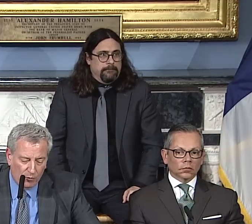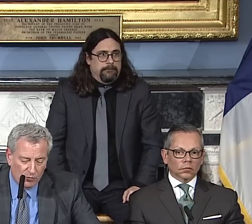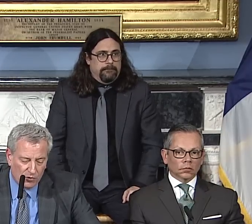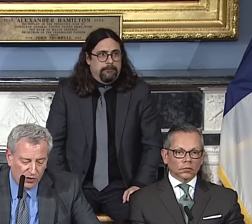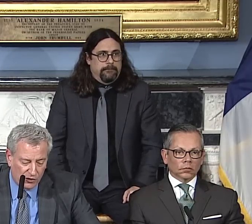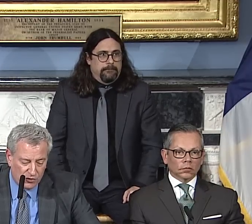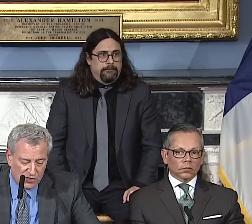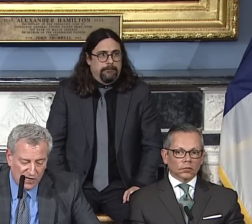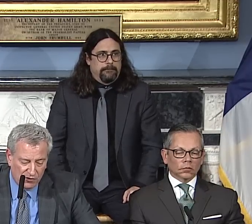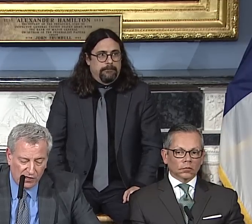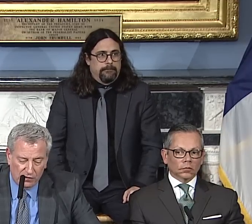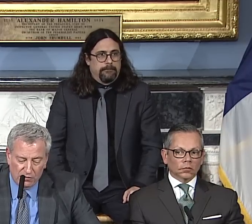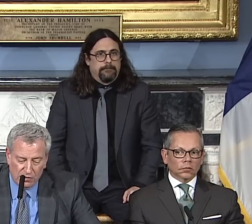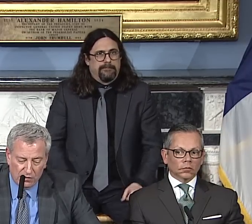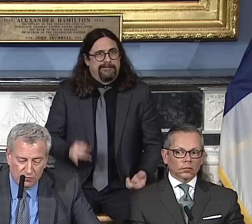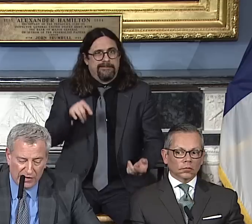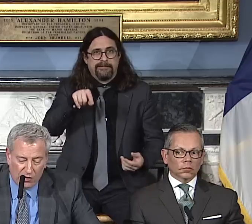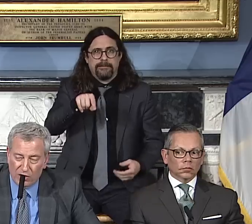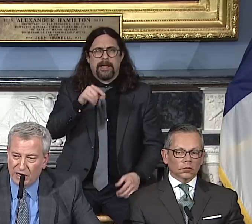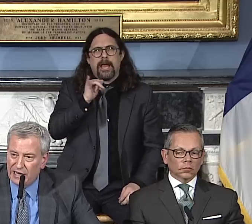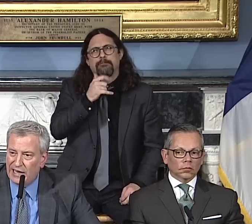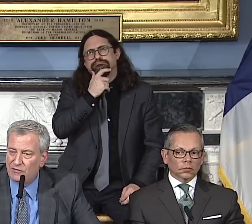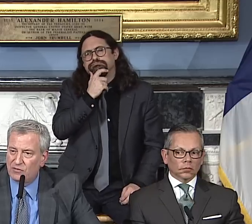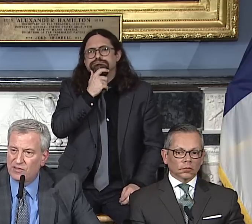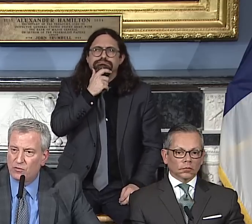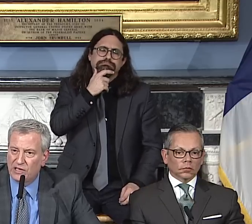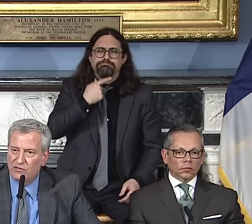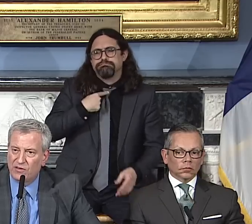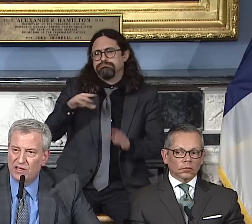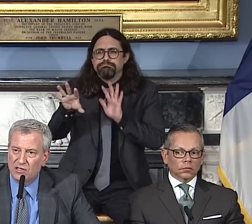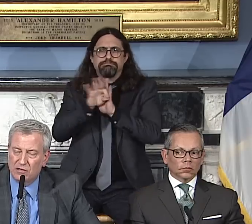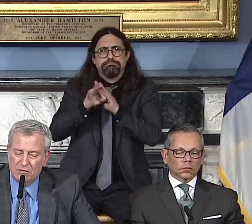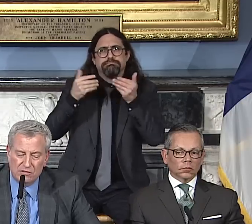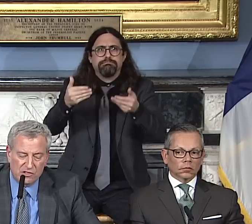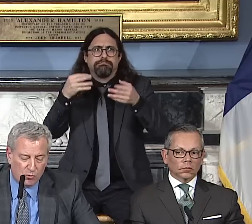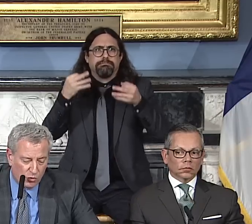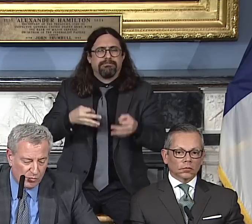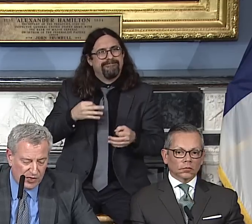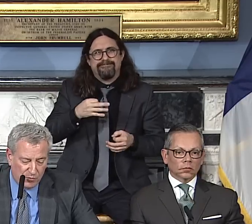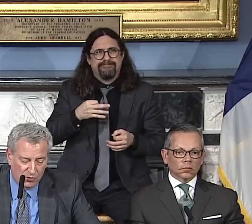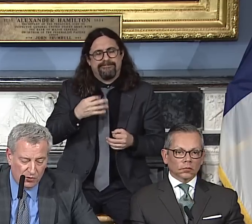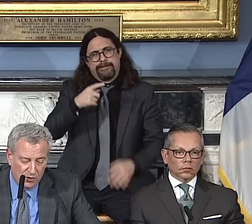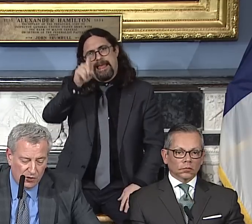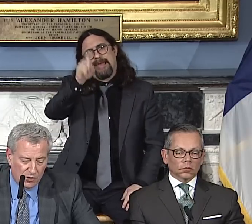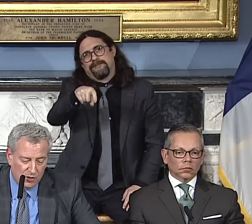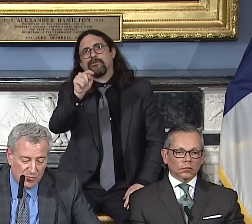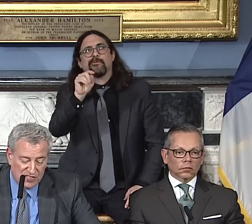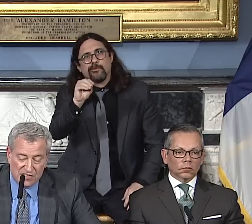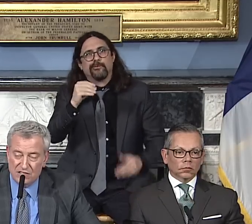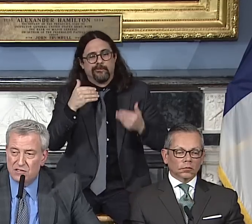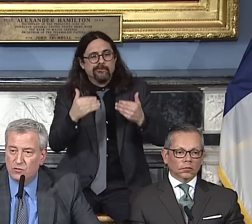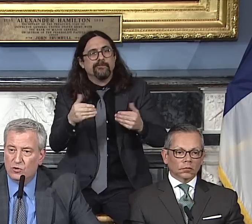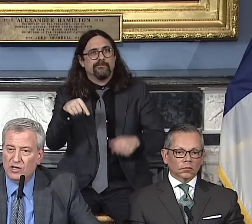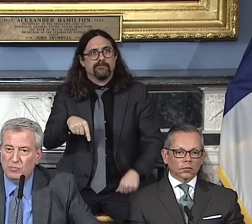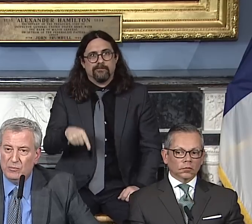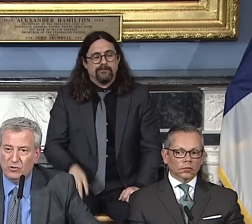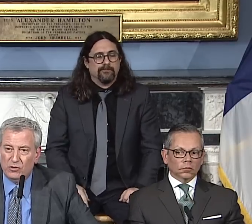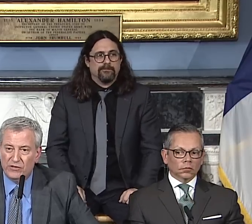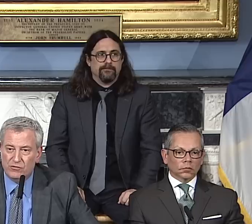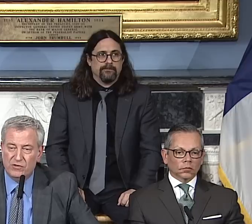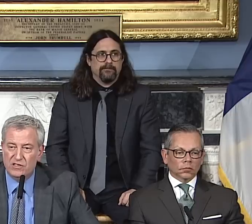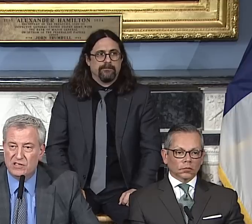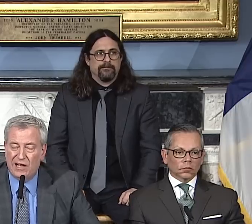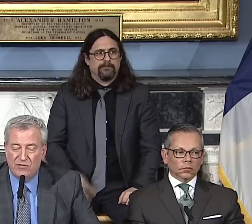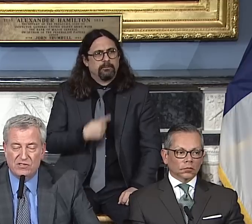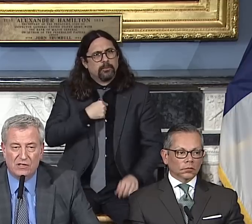I am going to use every power that I have, everything we can find to support people, businesses, and working people